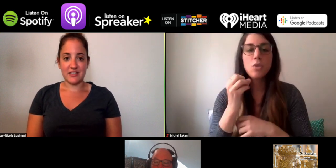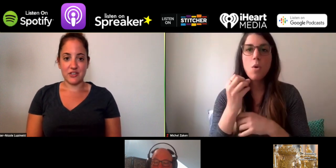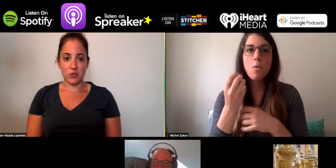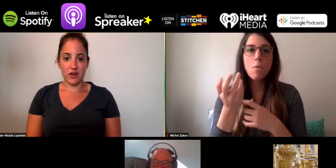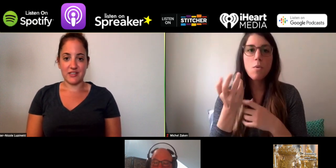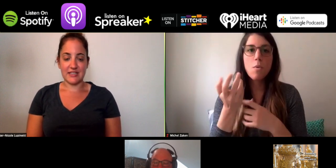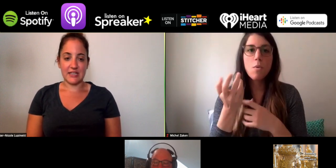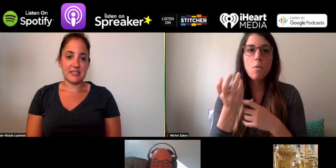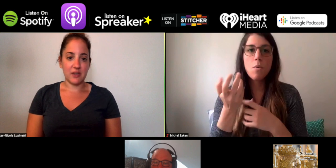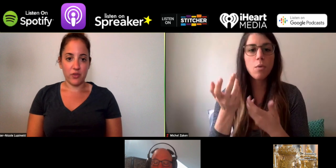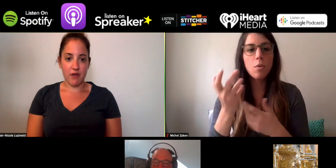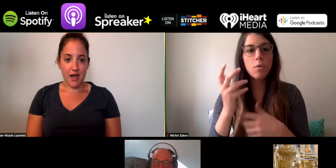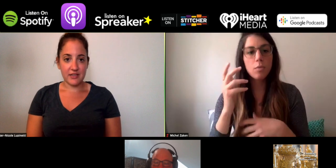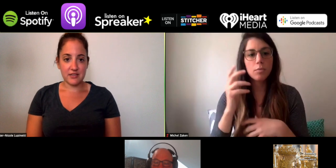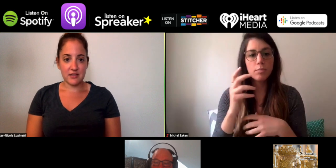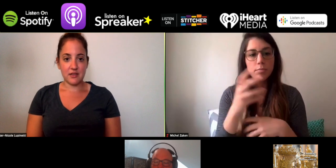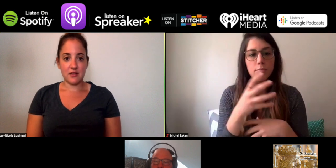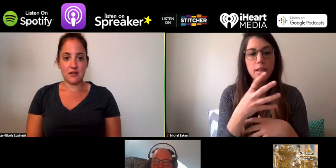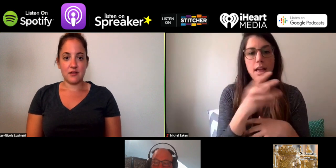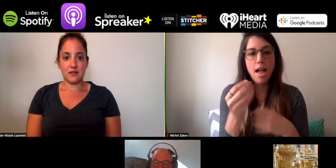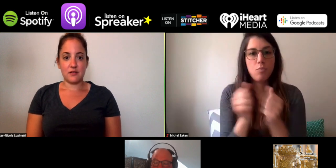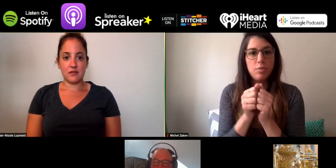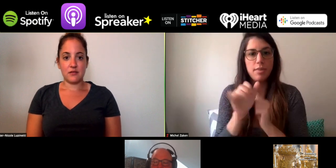that's essentially what it is. It's like listening with your eyes.